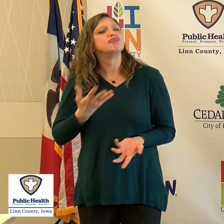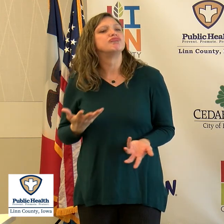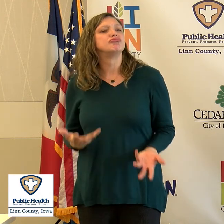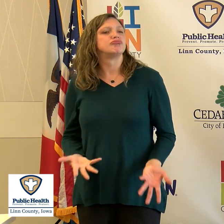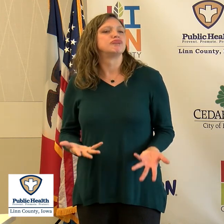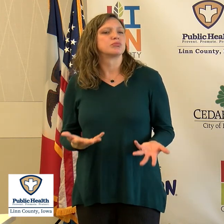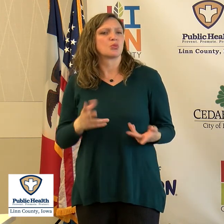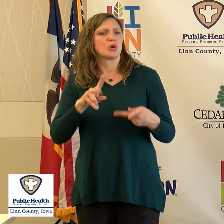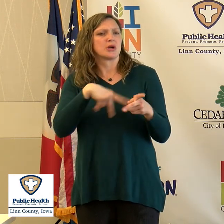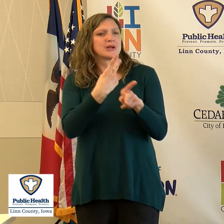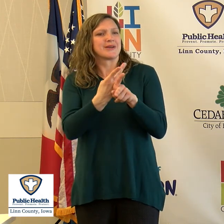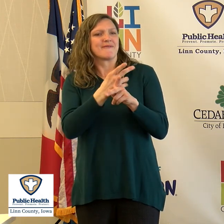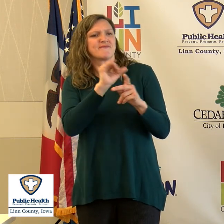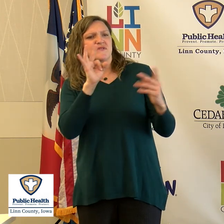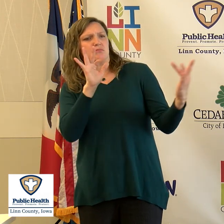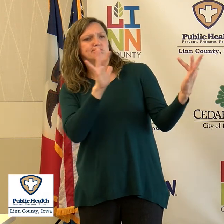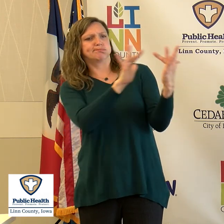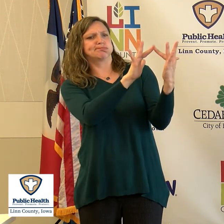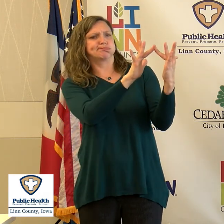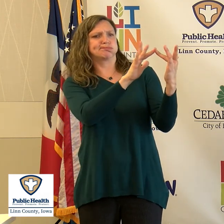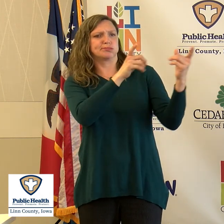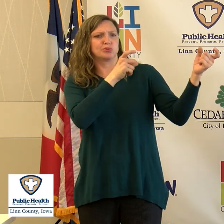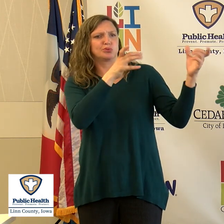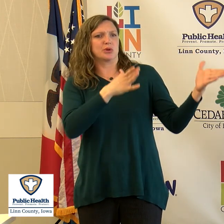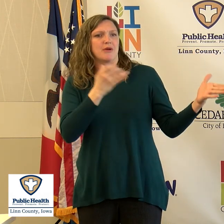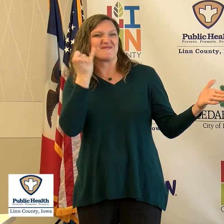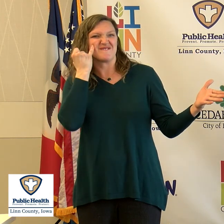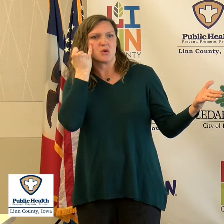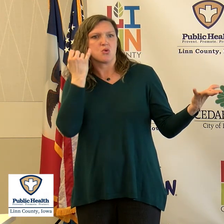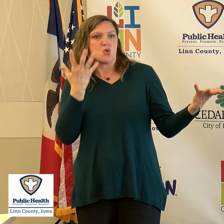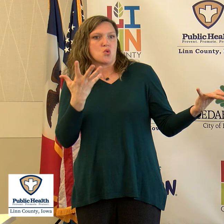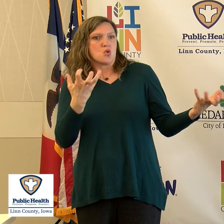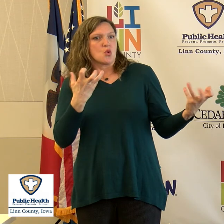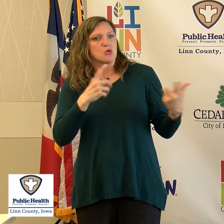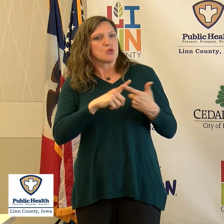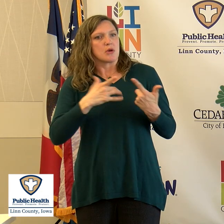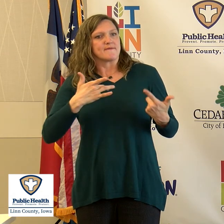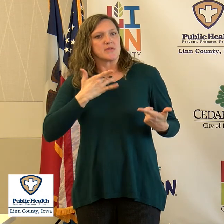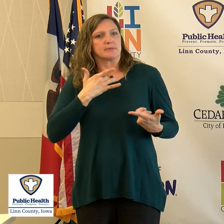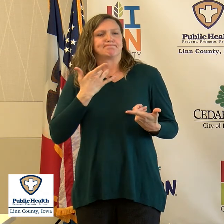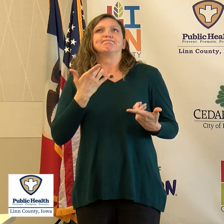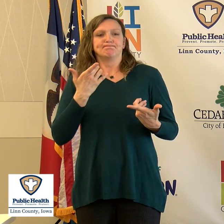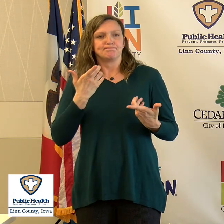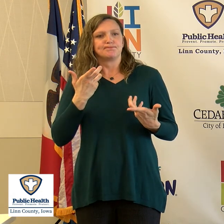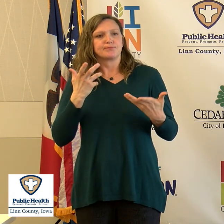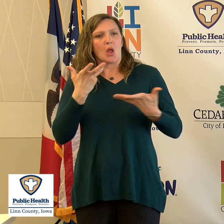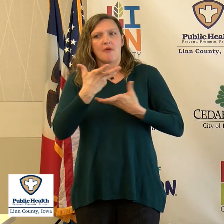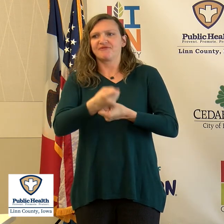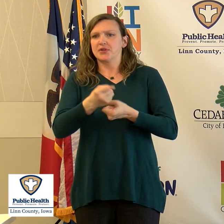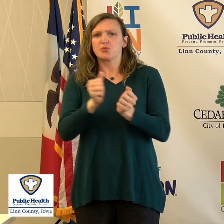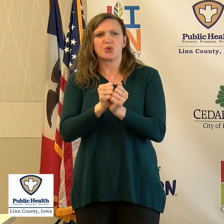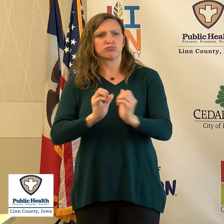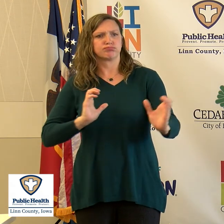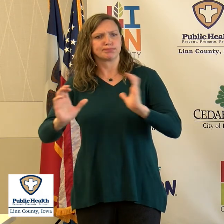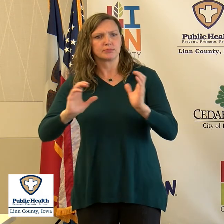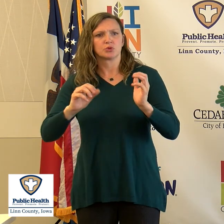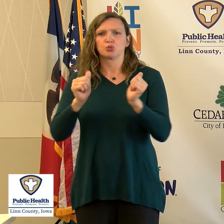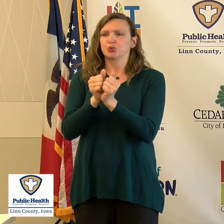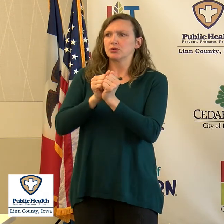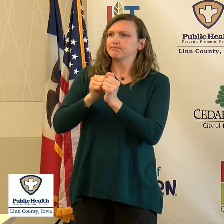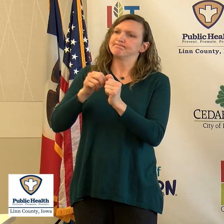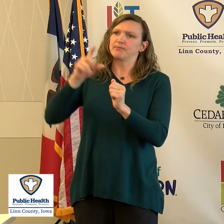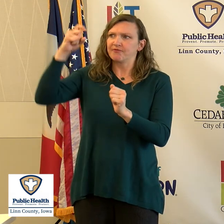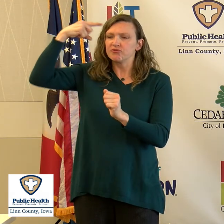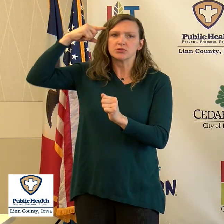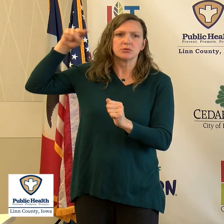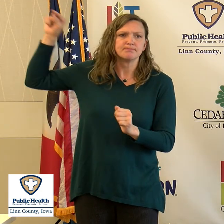coordination that you would look forward to. Yep. And also if you have had any conversations with the governor's office or with state